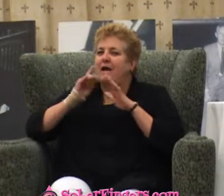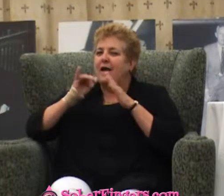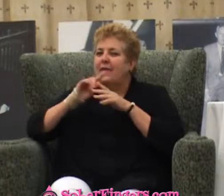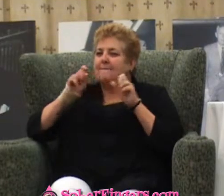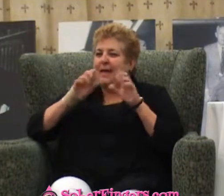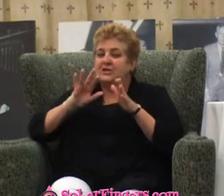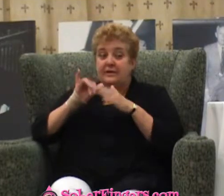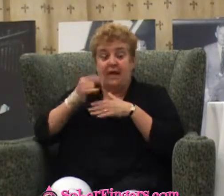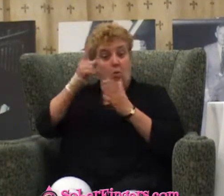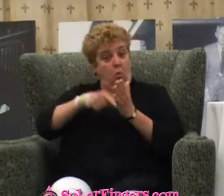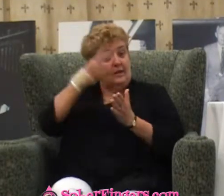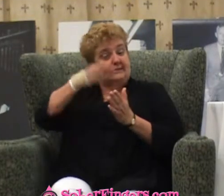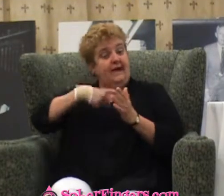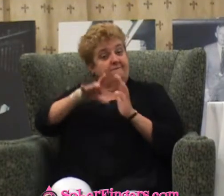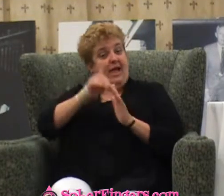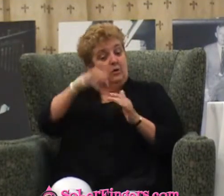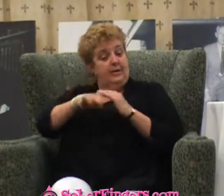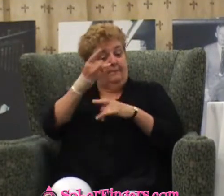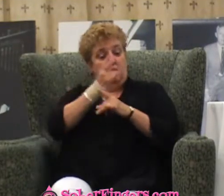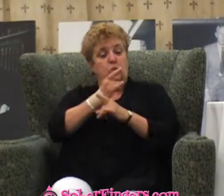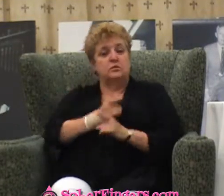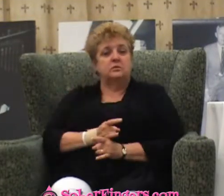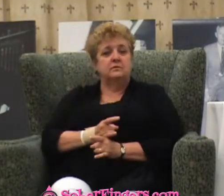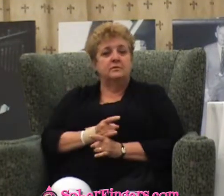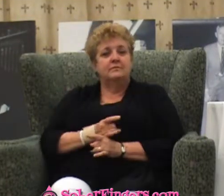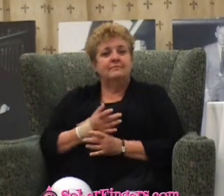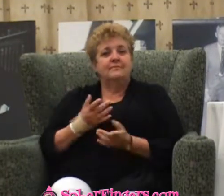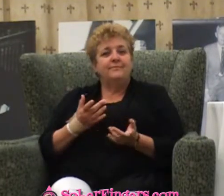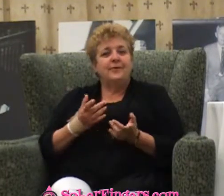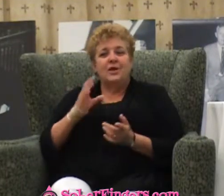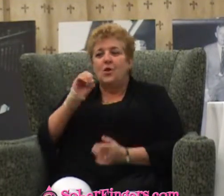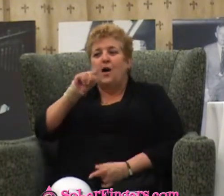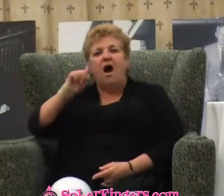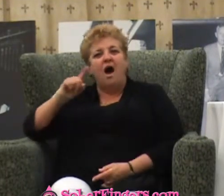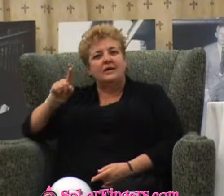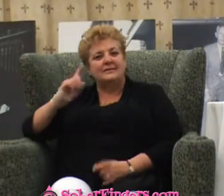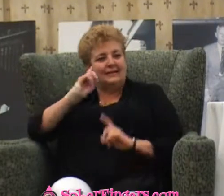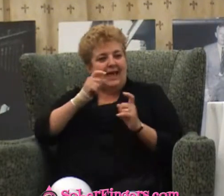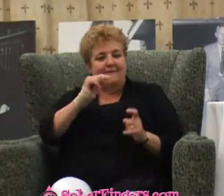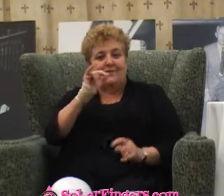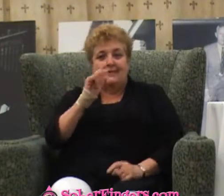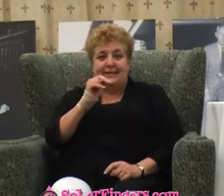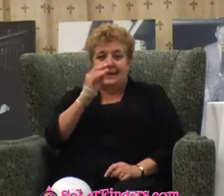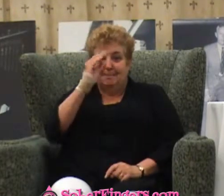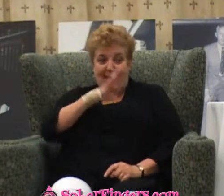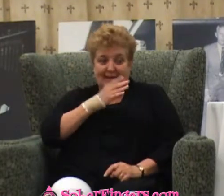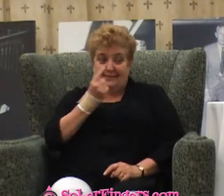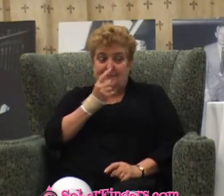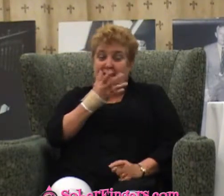It's almost like Oz never gave the Tin Man anything he didn't already have. What am I trying to put in myself that's not already there?